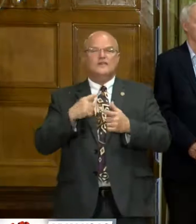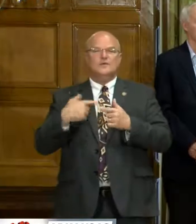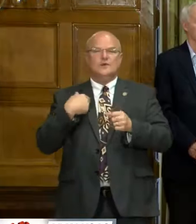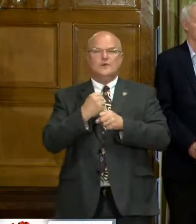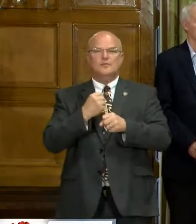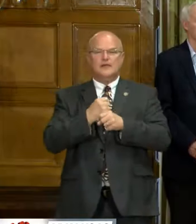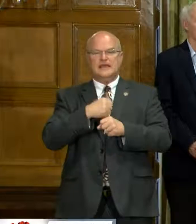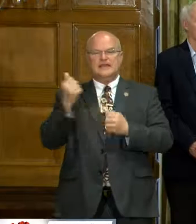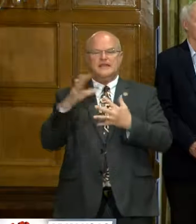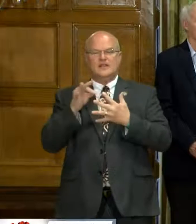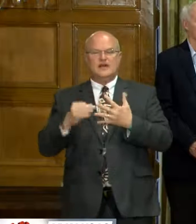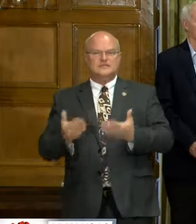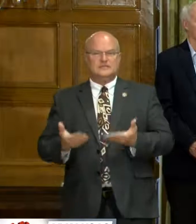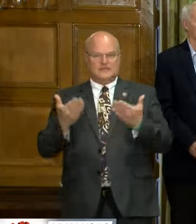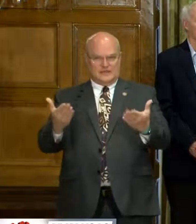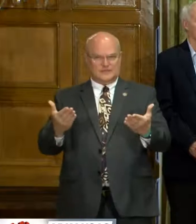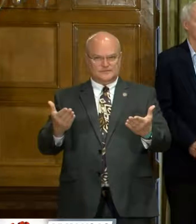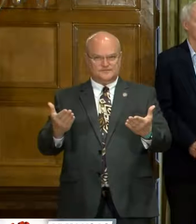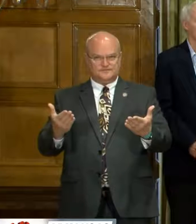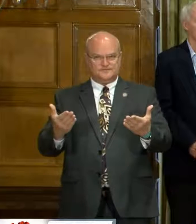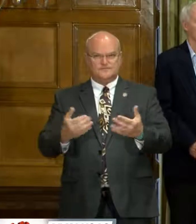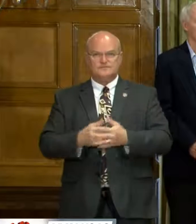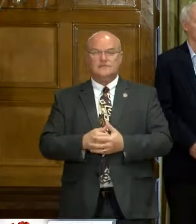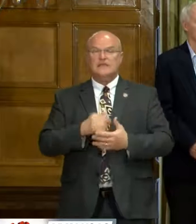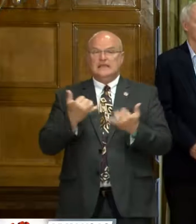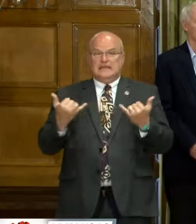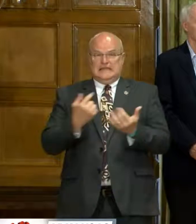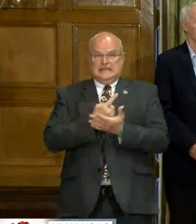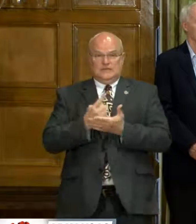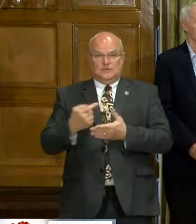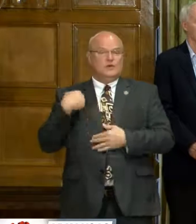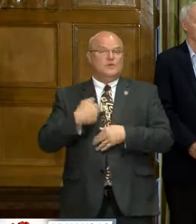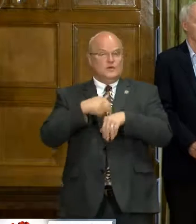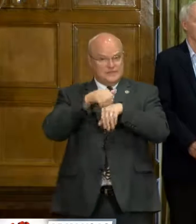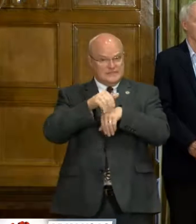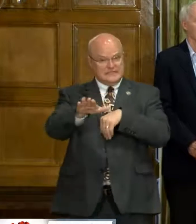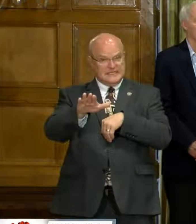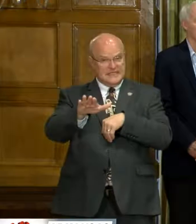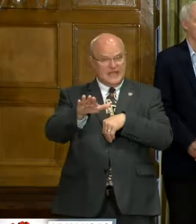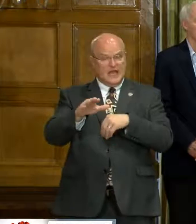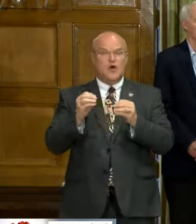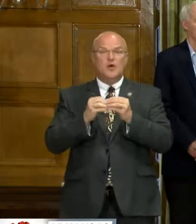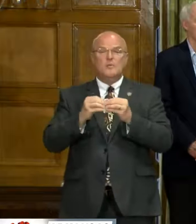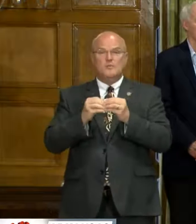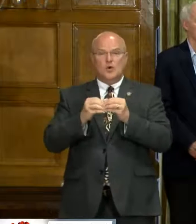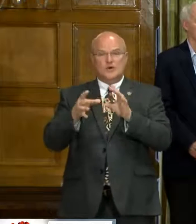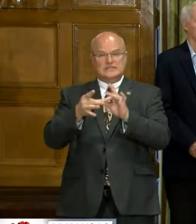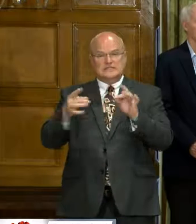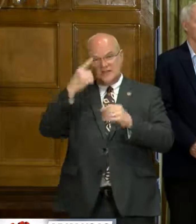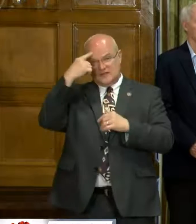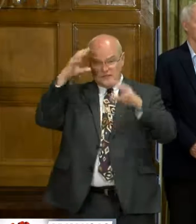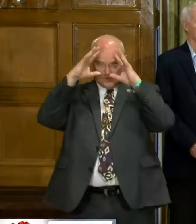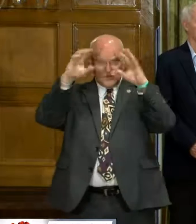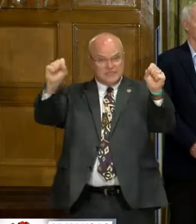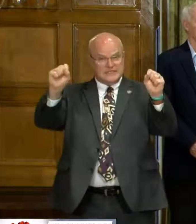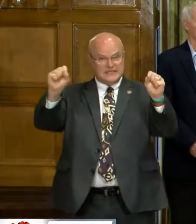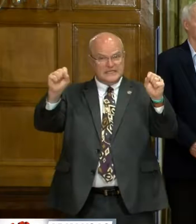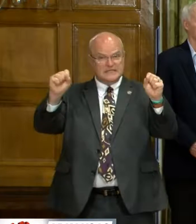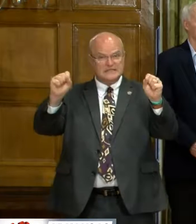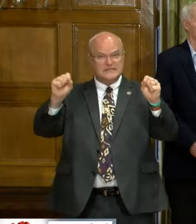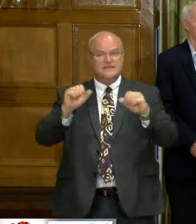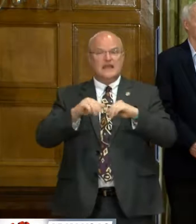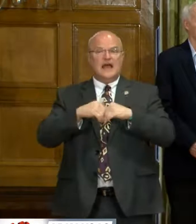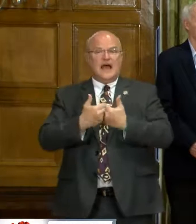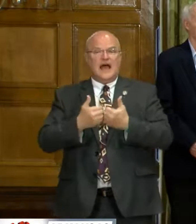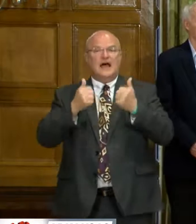will make this other option available for you. This week, we will be sending out more detail to our superintendents